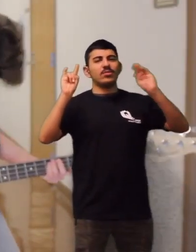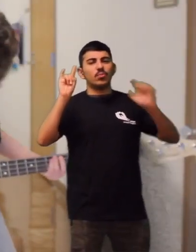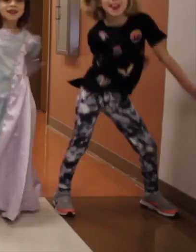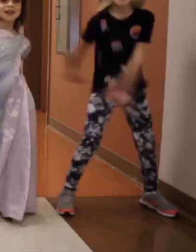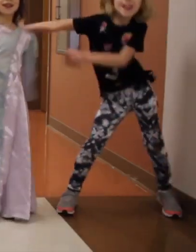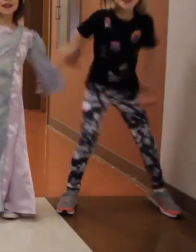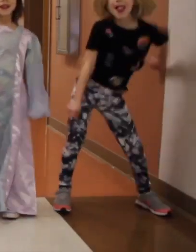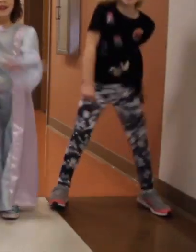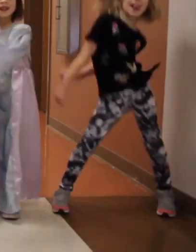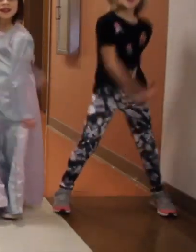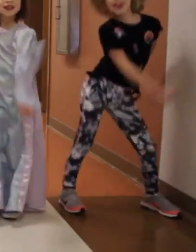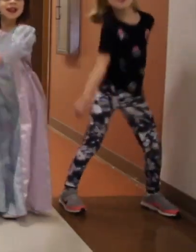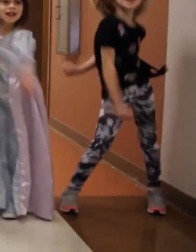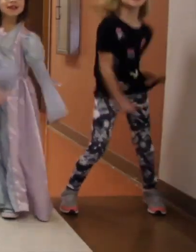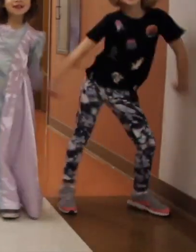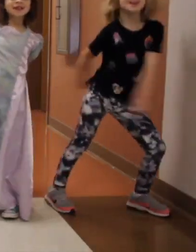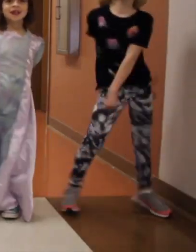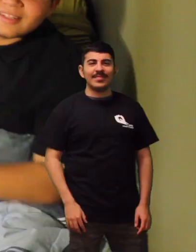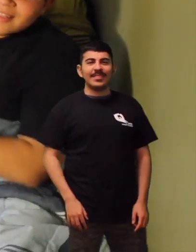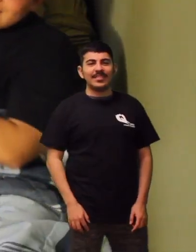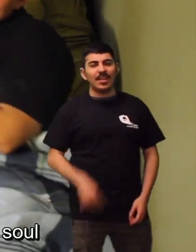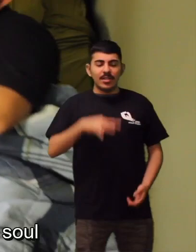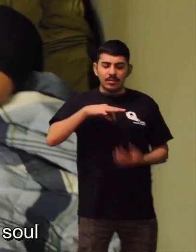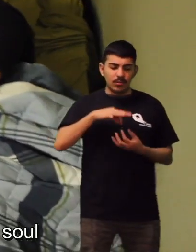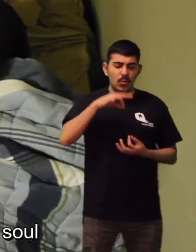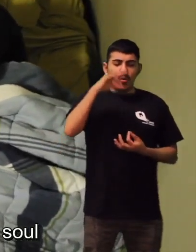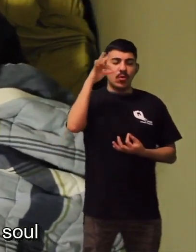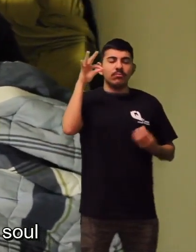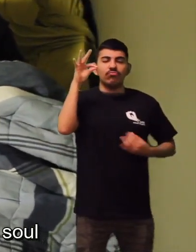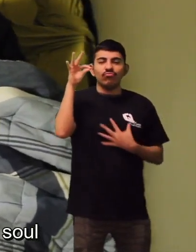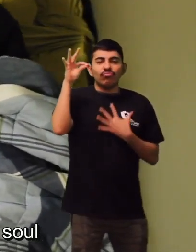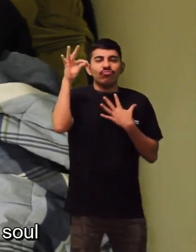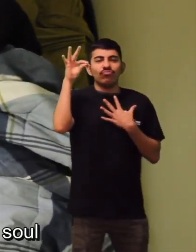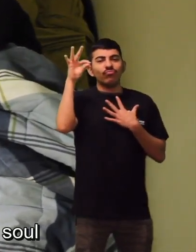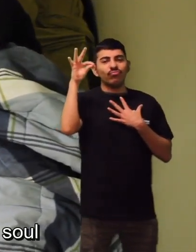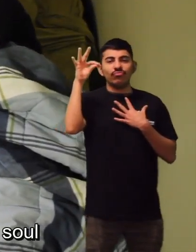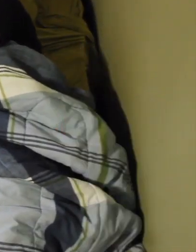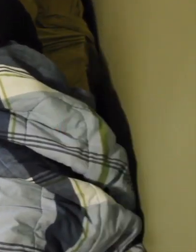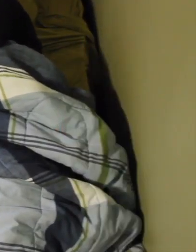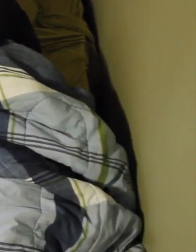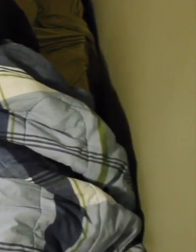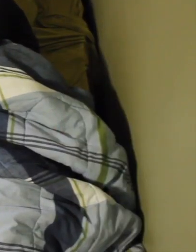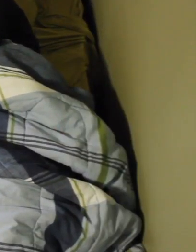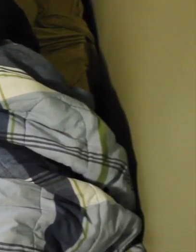rock, rock and roll, feeling is there, body and soul.